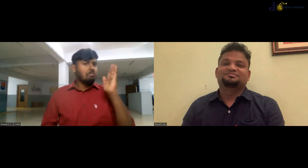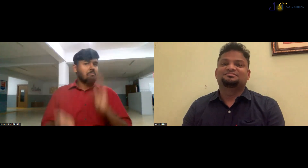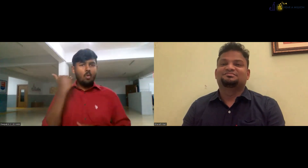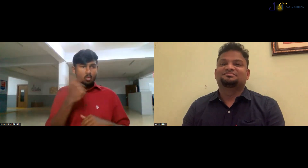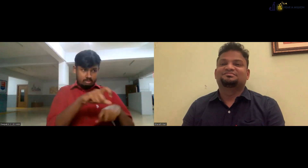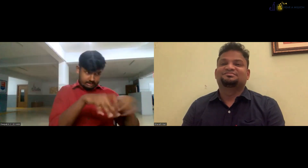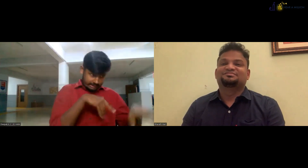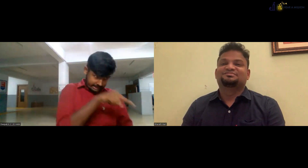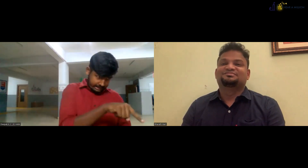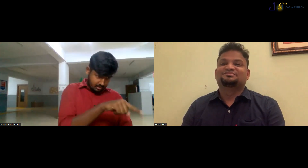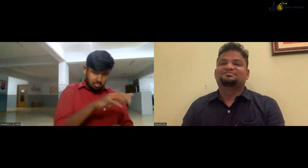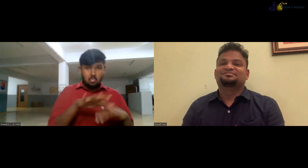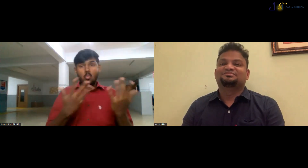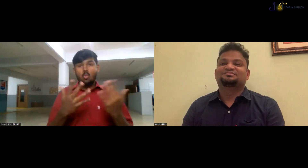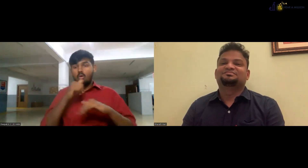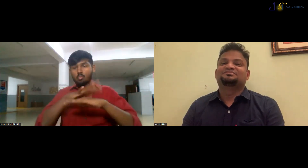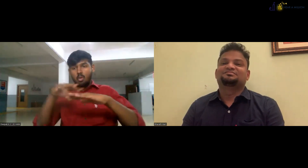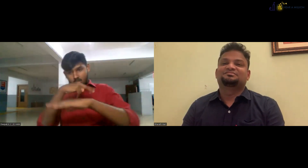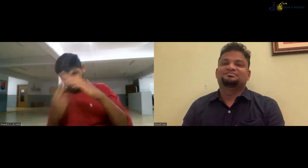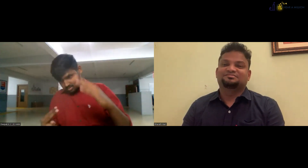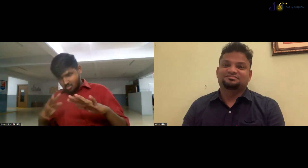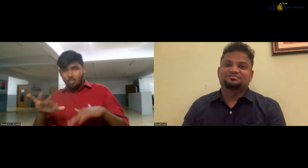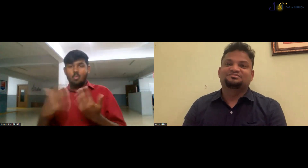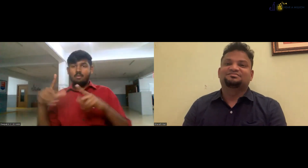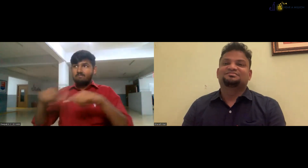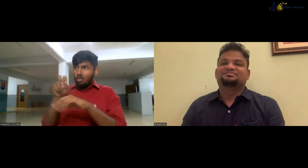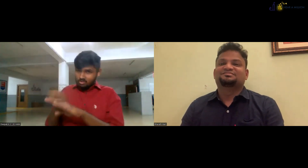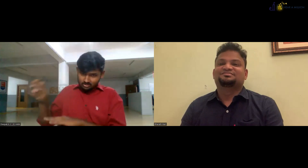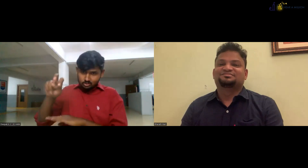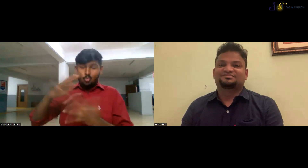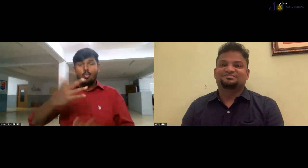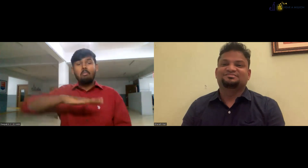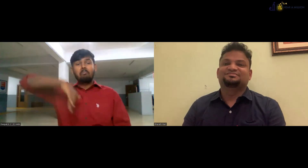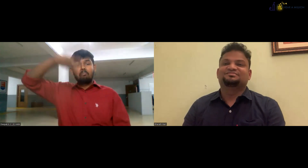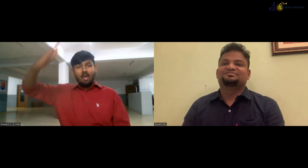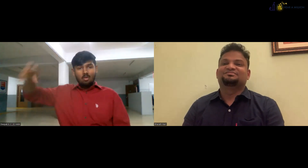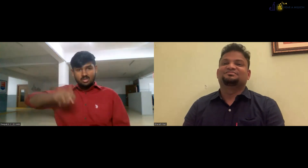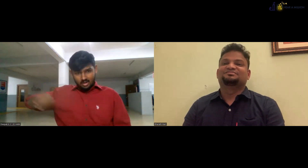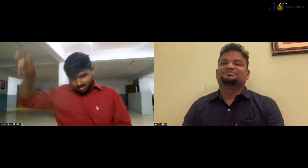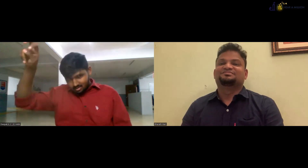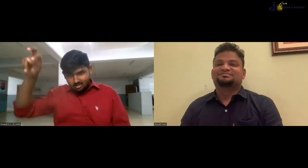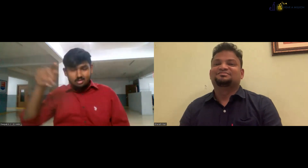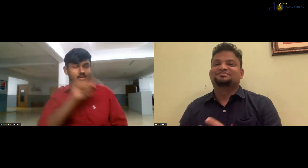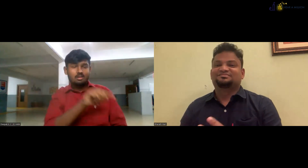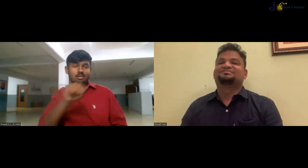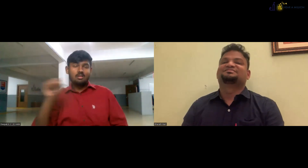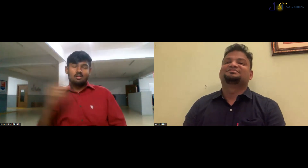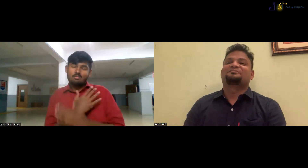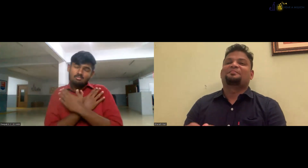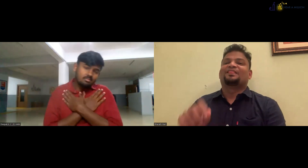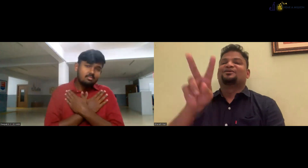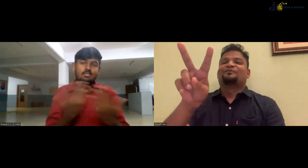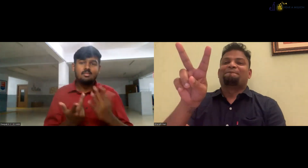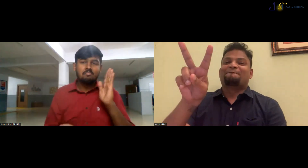activities. Which activity you like the most, or the places you like the most? visiting the forest areas or doing